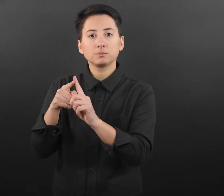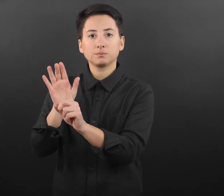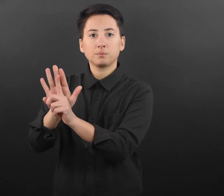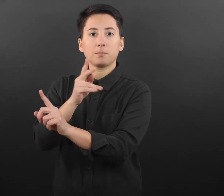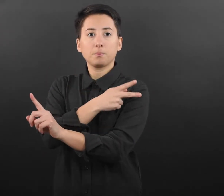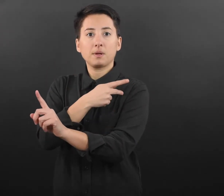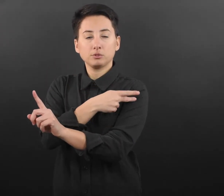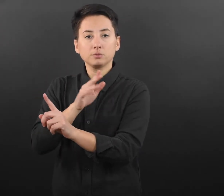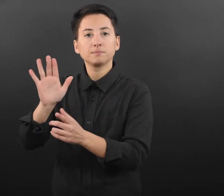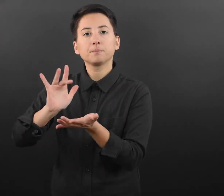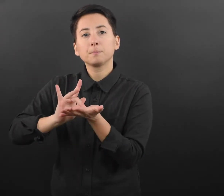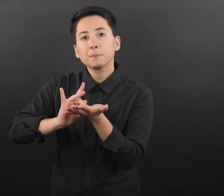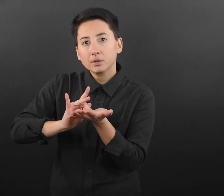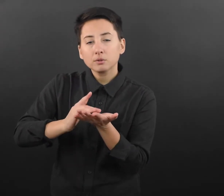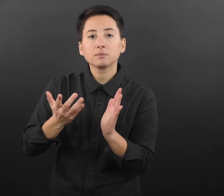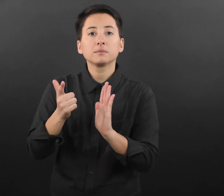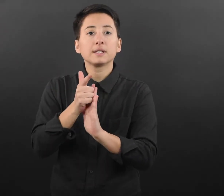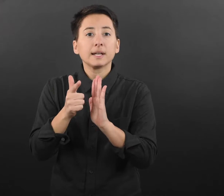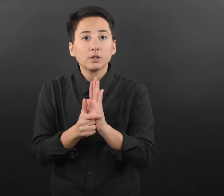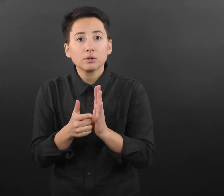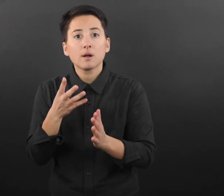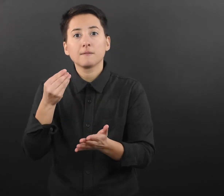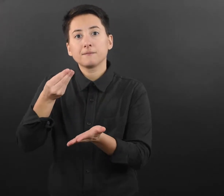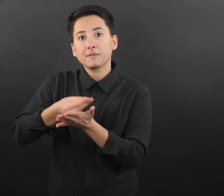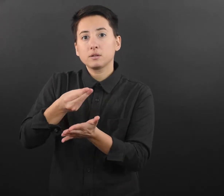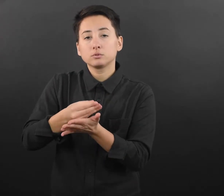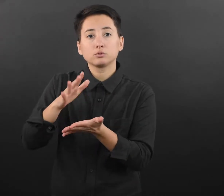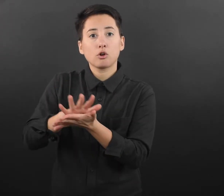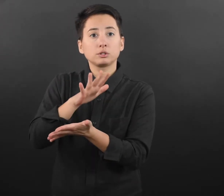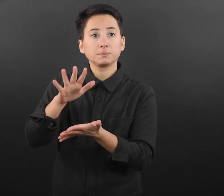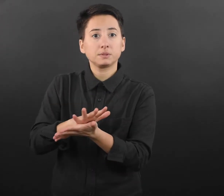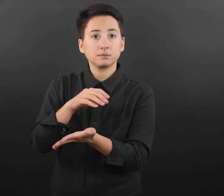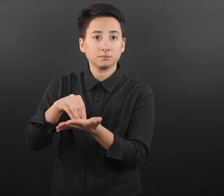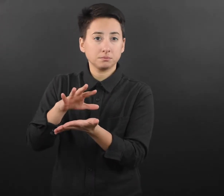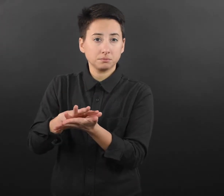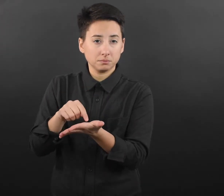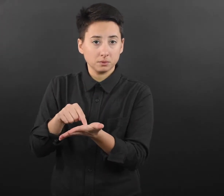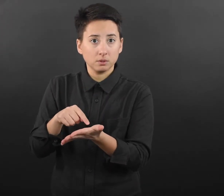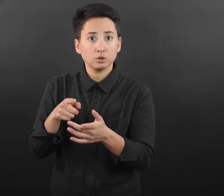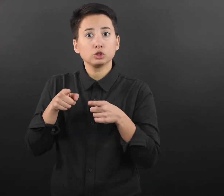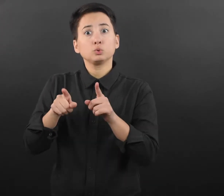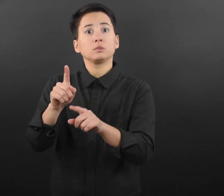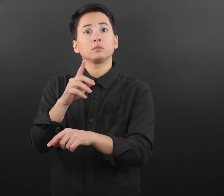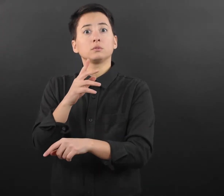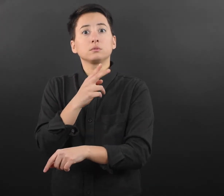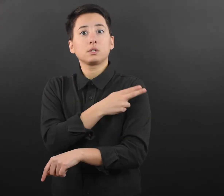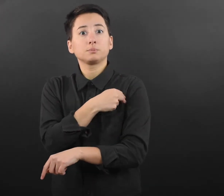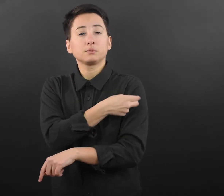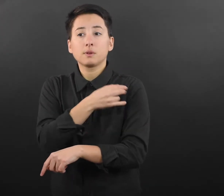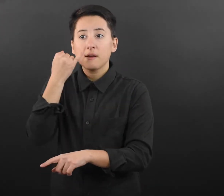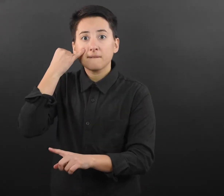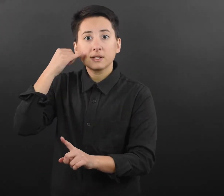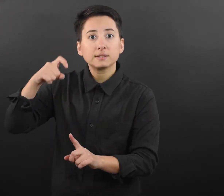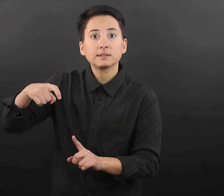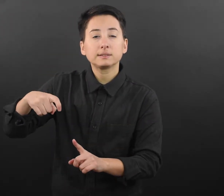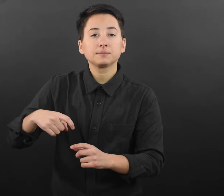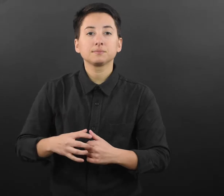Obtain ready access to the patient's medical, legal, and financial documents during